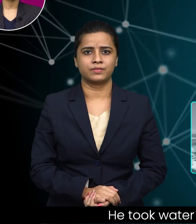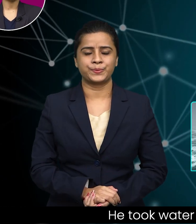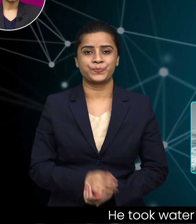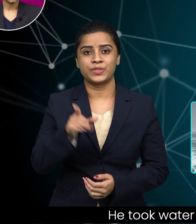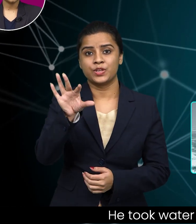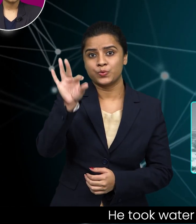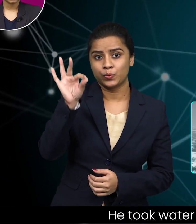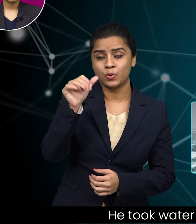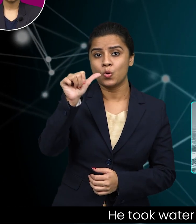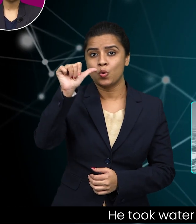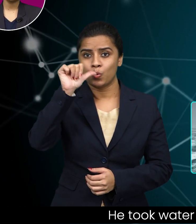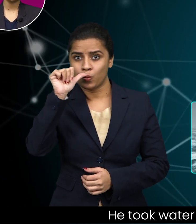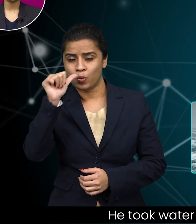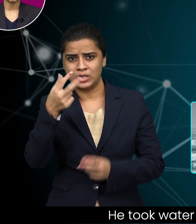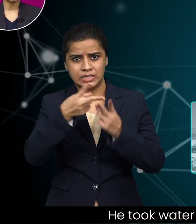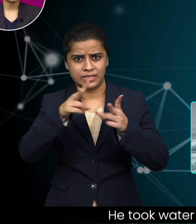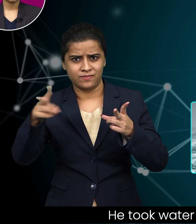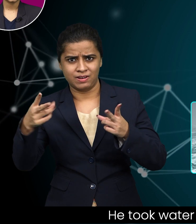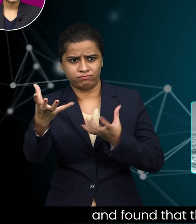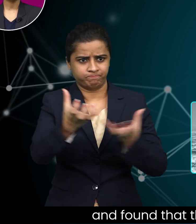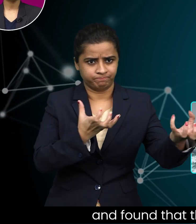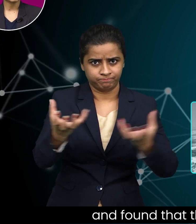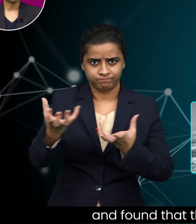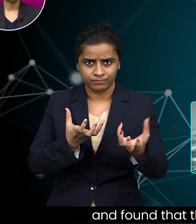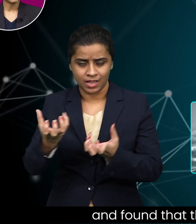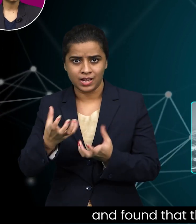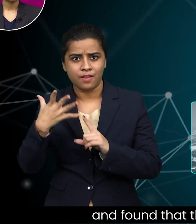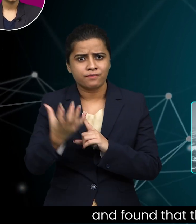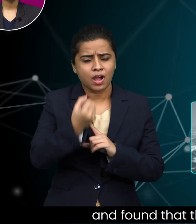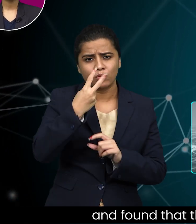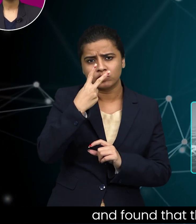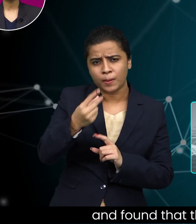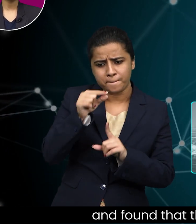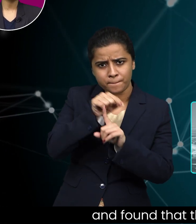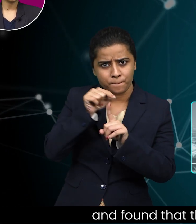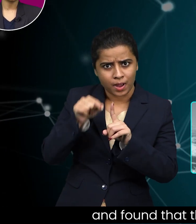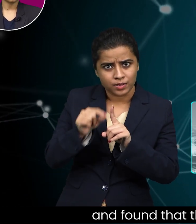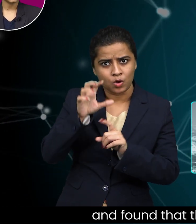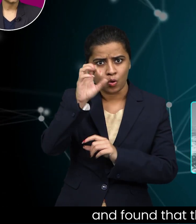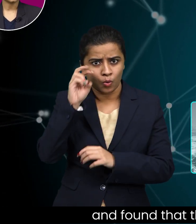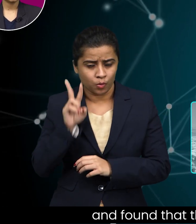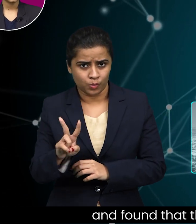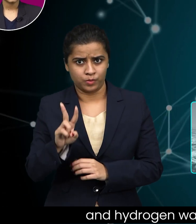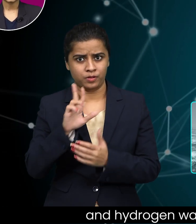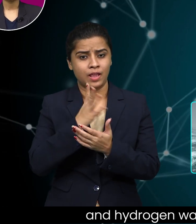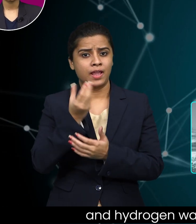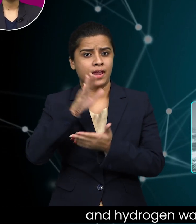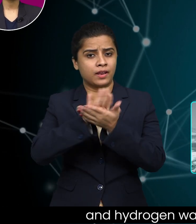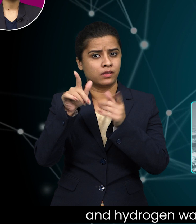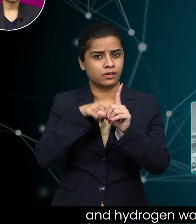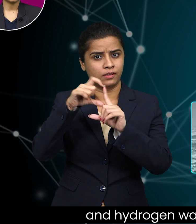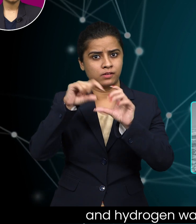He took water from different source and found that the percentage of oxygen